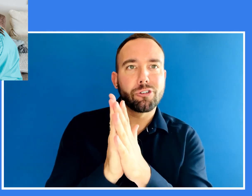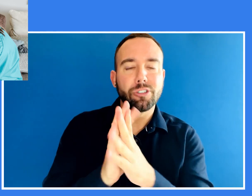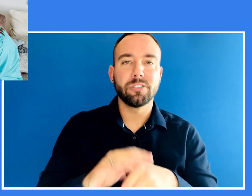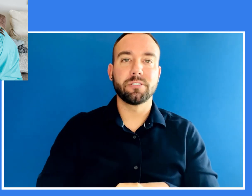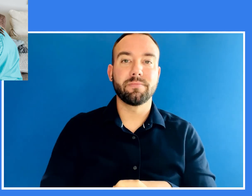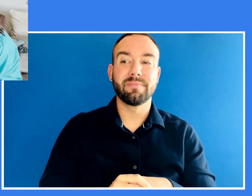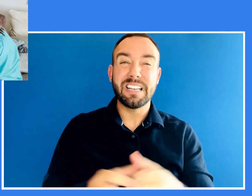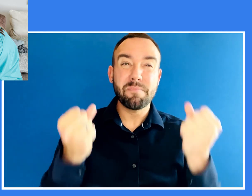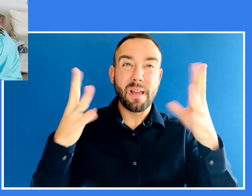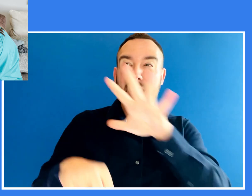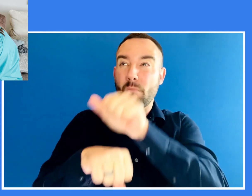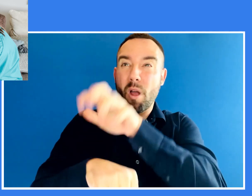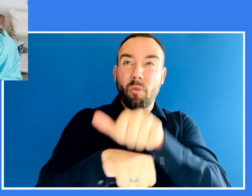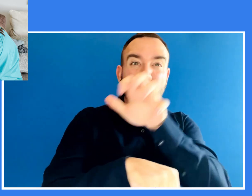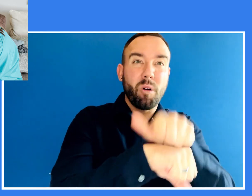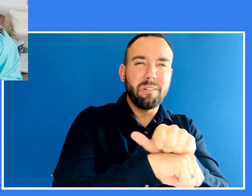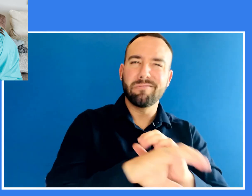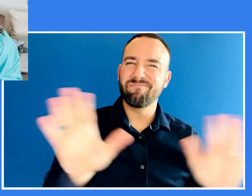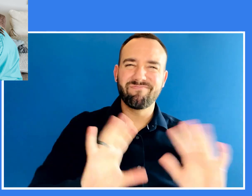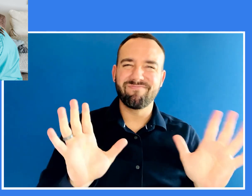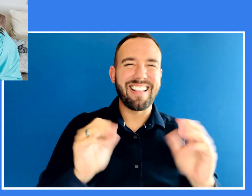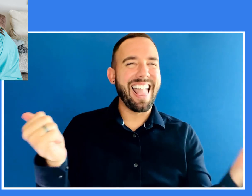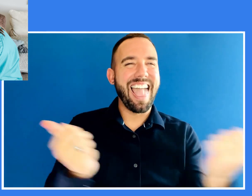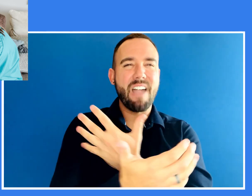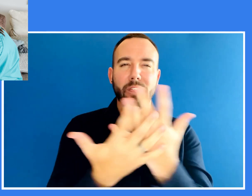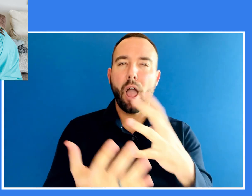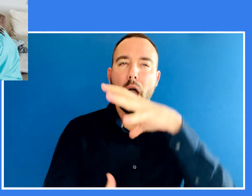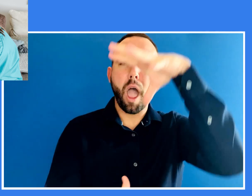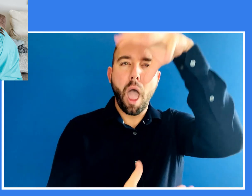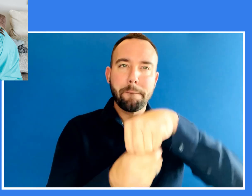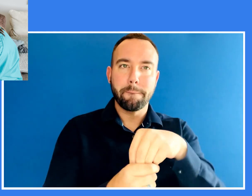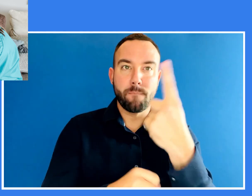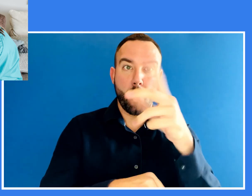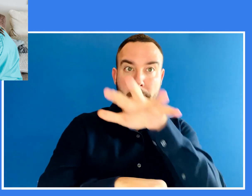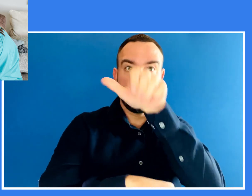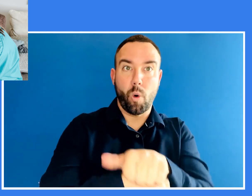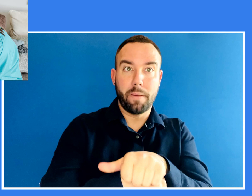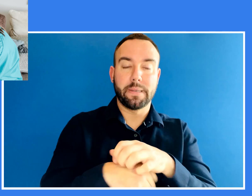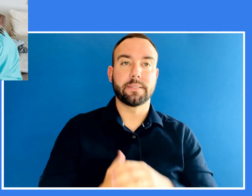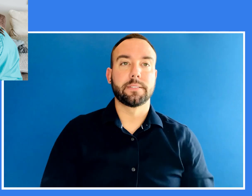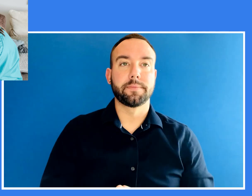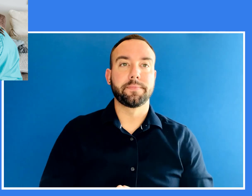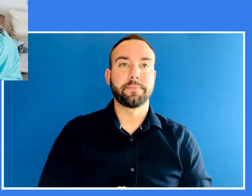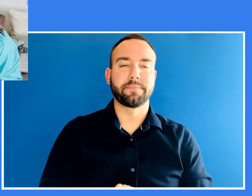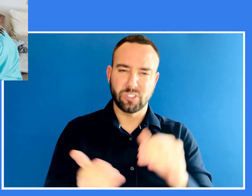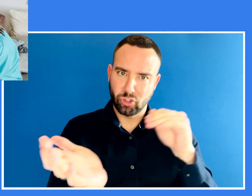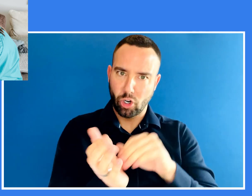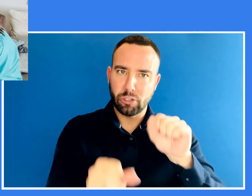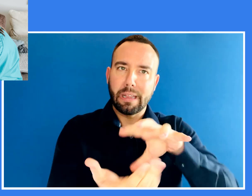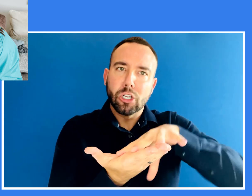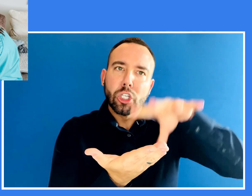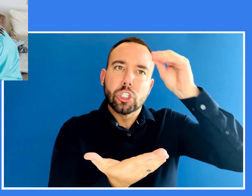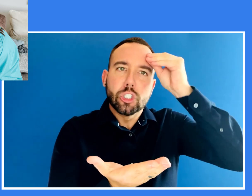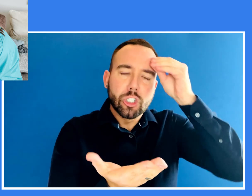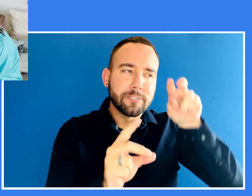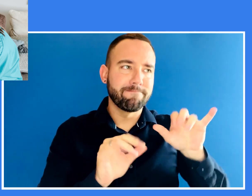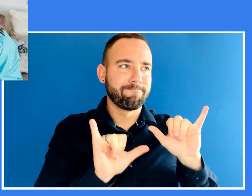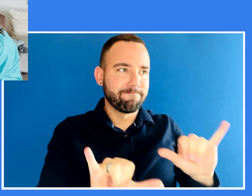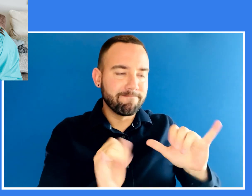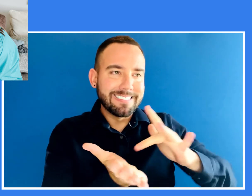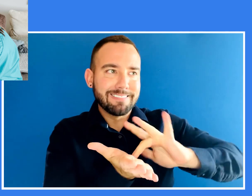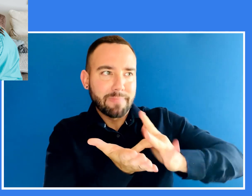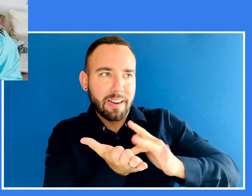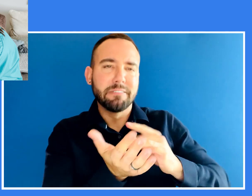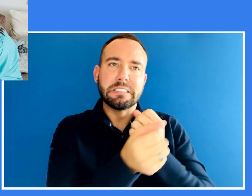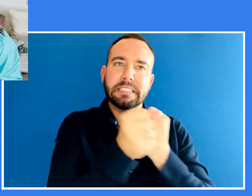comprehensive Sickle Cell Visit when possible. Become familiar with guidelines on prescribing hydroxyurea and studies showing